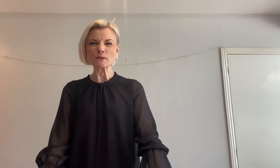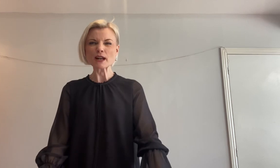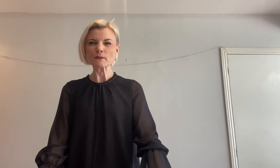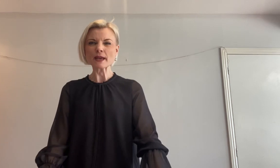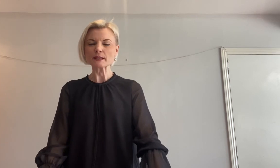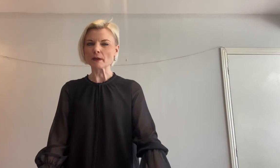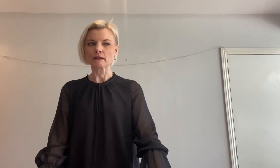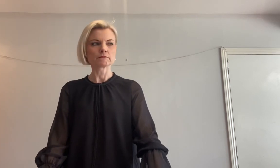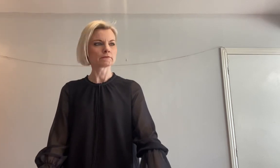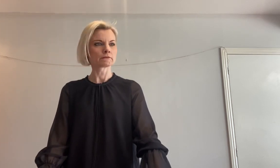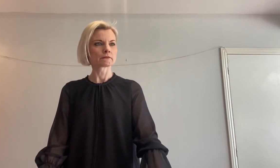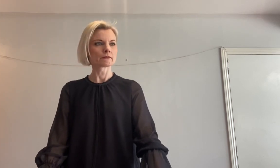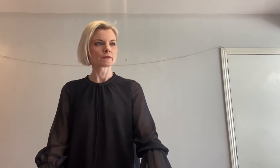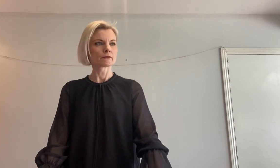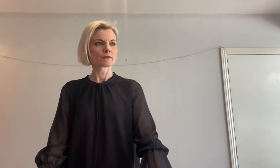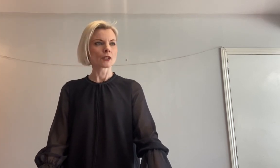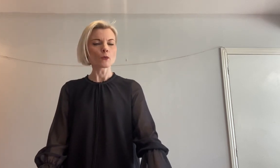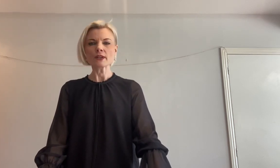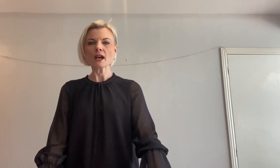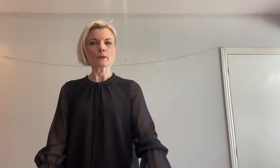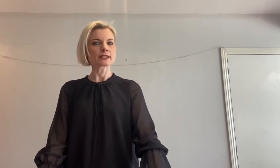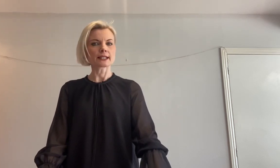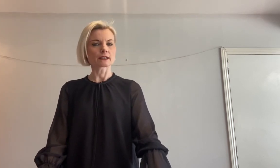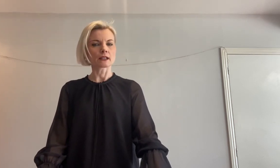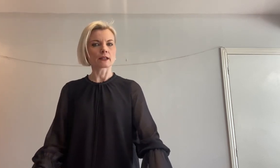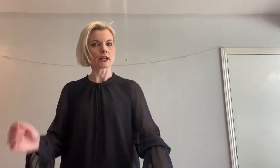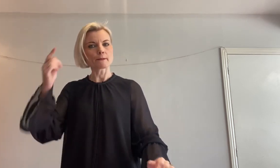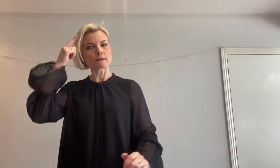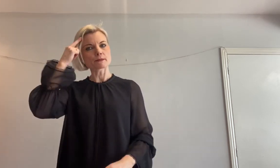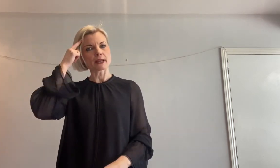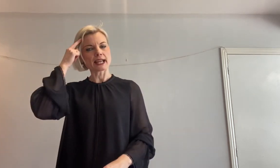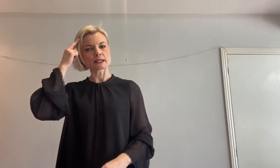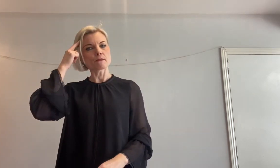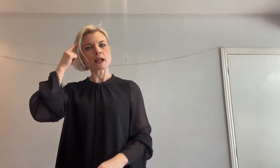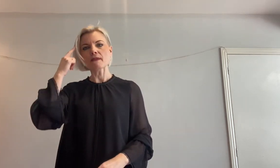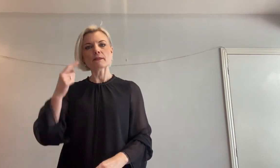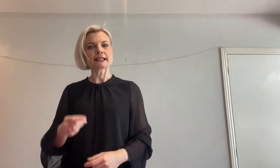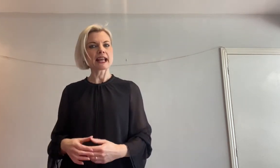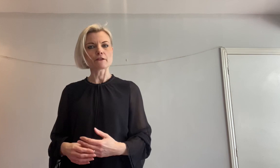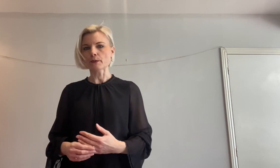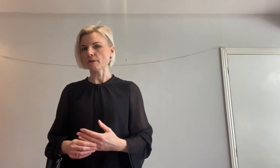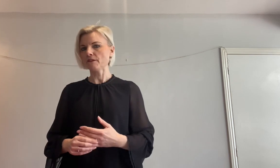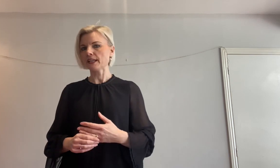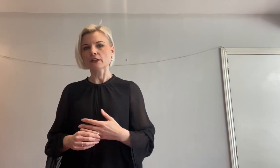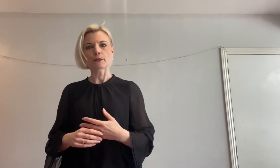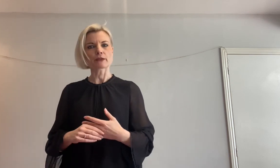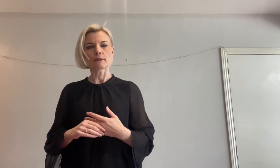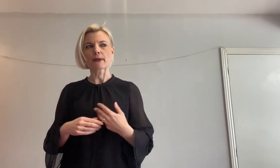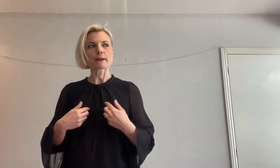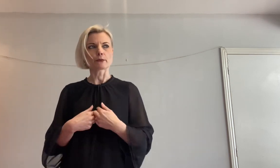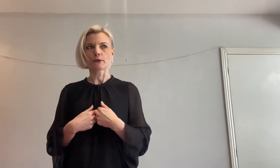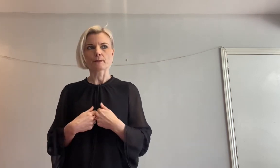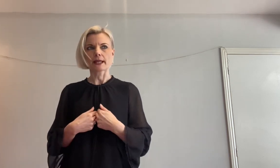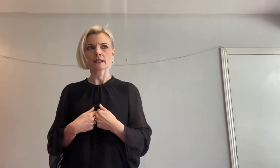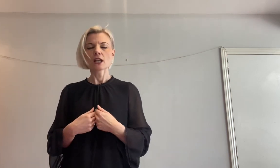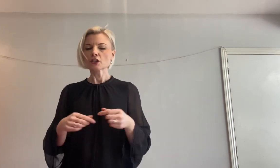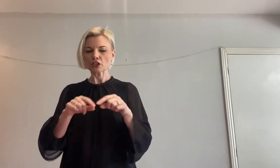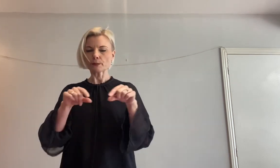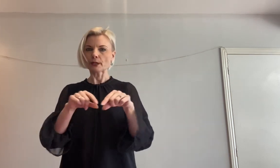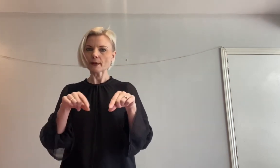brown paper? When I was a little girl and I bumped my head, my mummy never put vinegar and brown paper on me. She put a